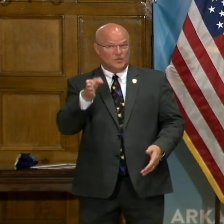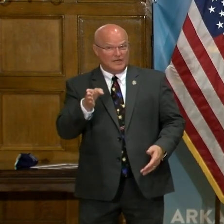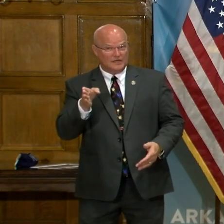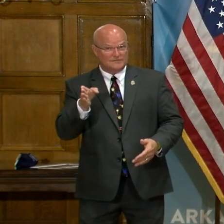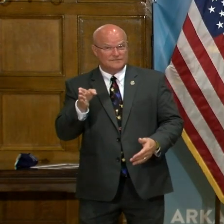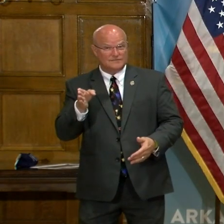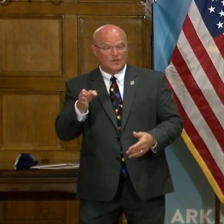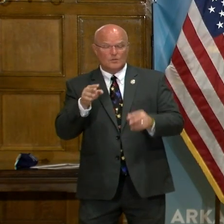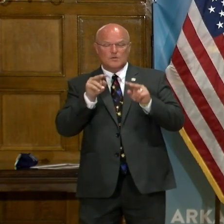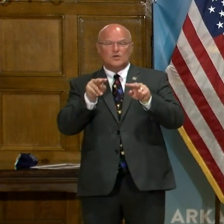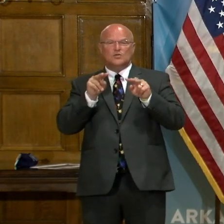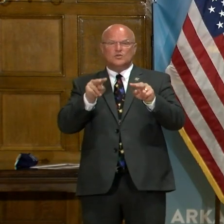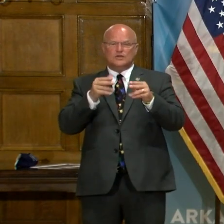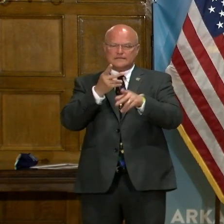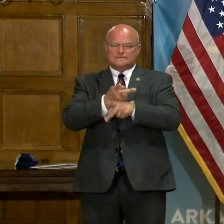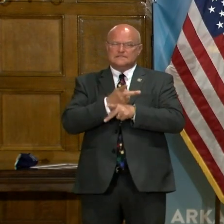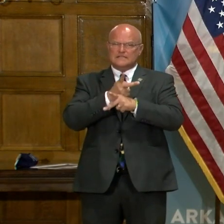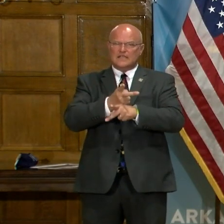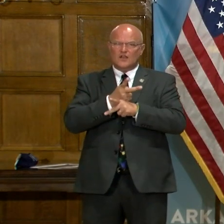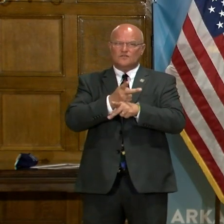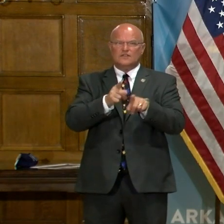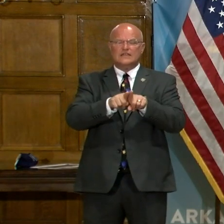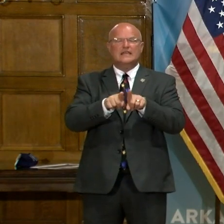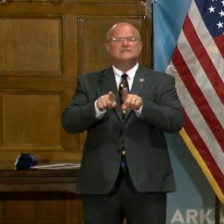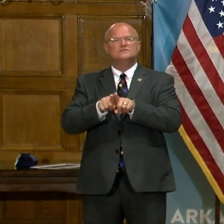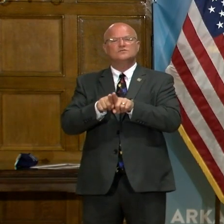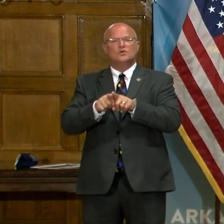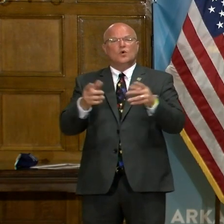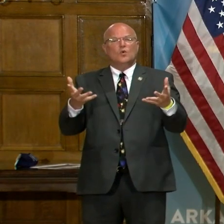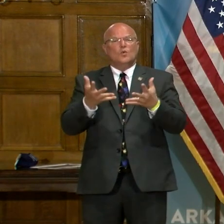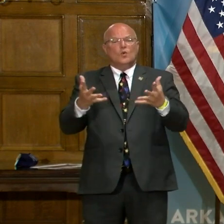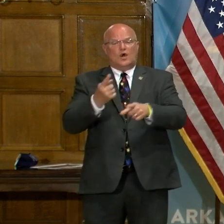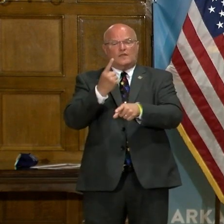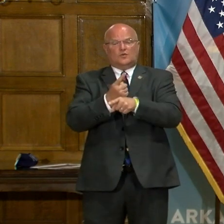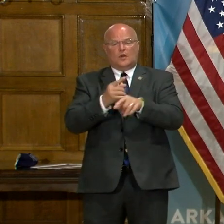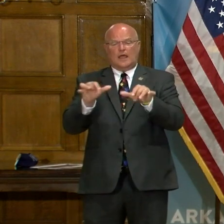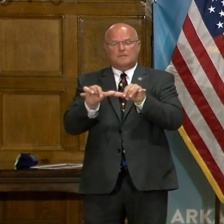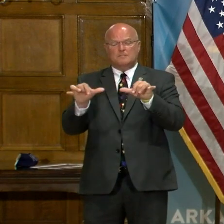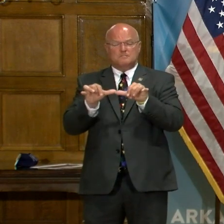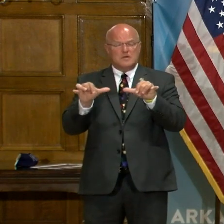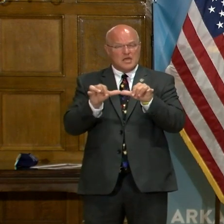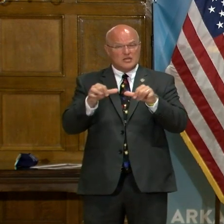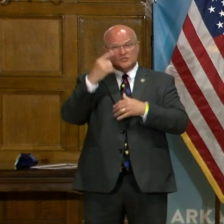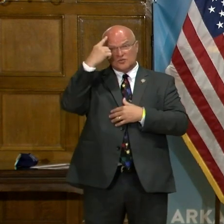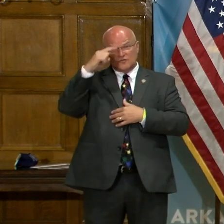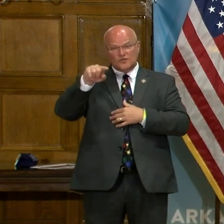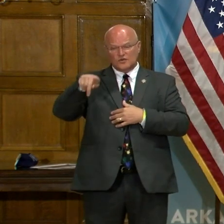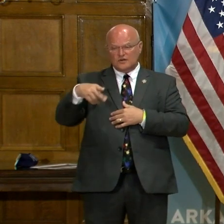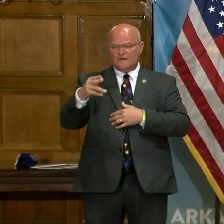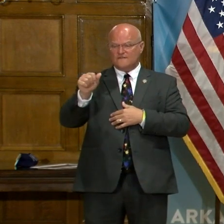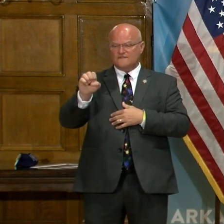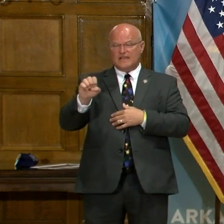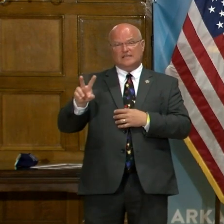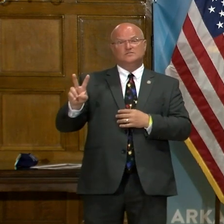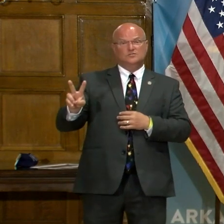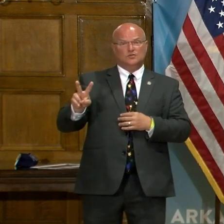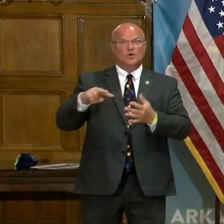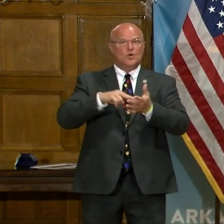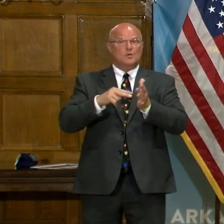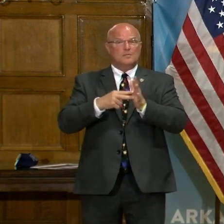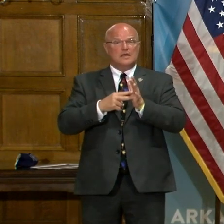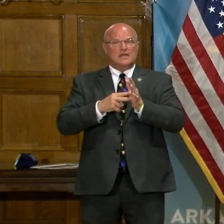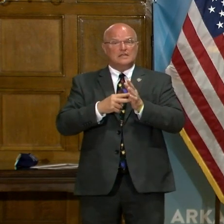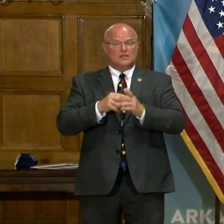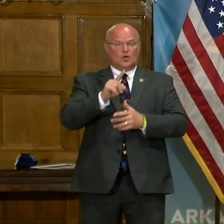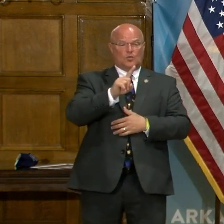We're going to be looking very carefully as to what the right measuring sticks are for being in phase 2, which means you can